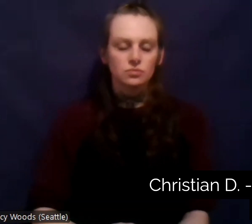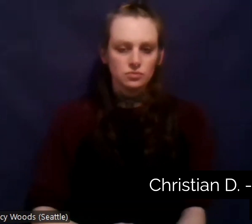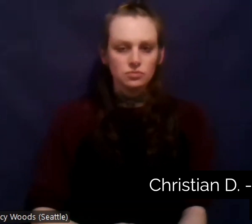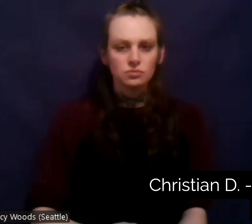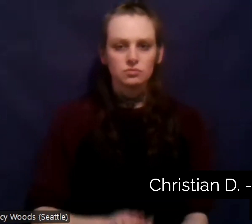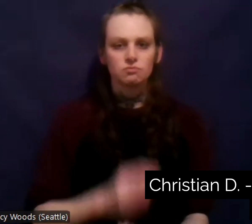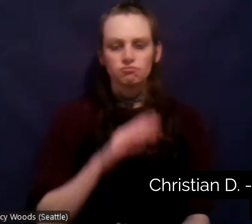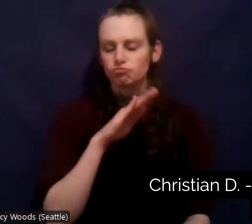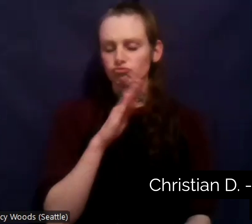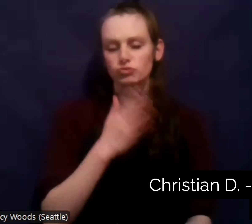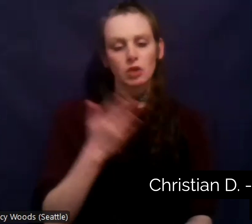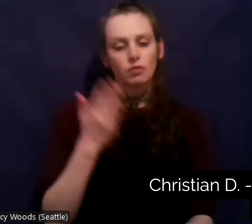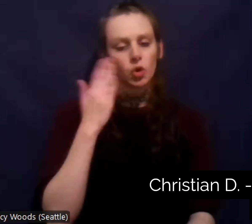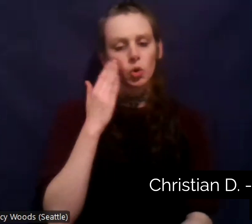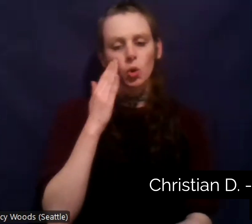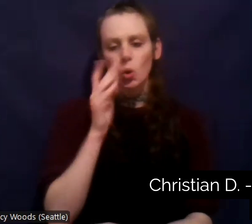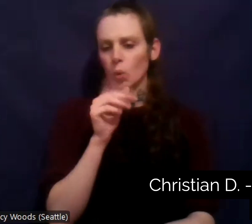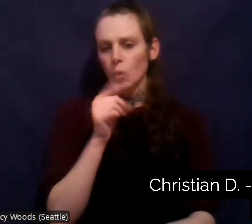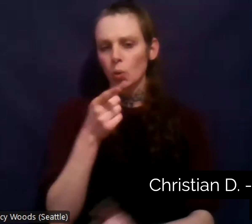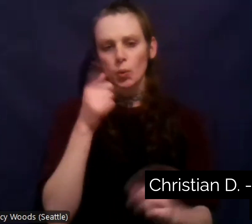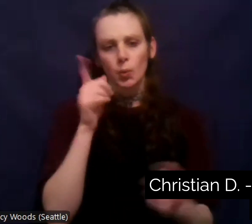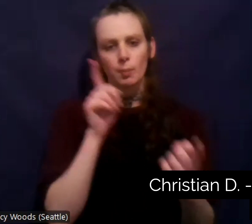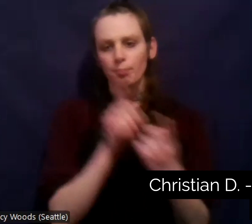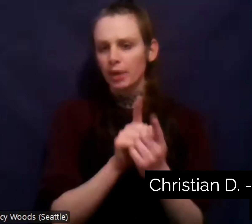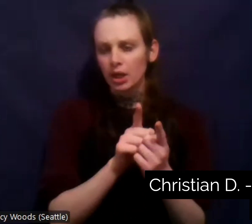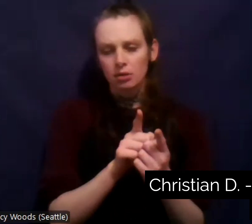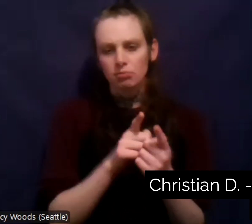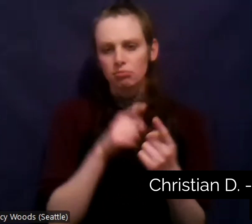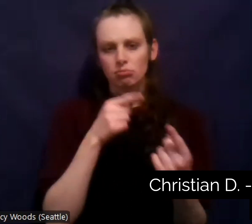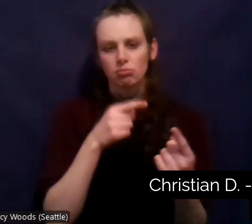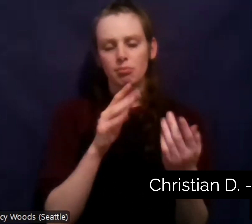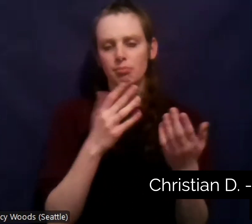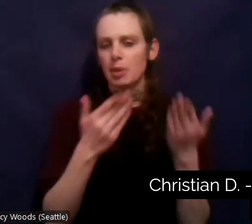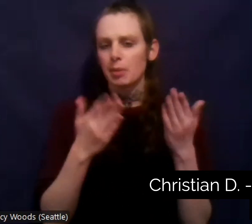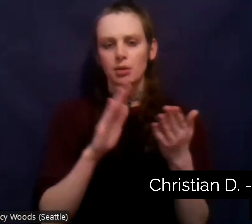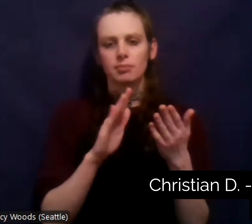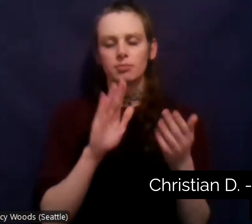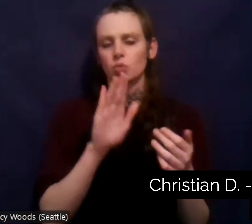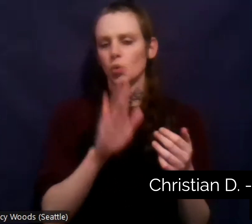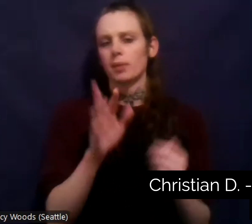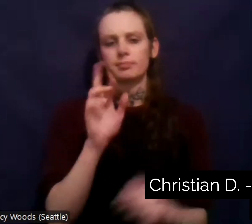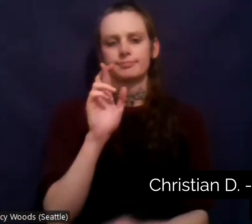who you'll meet, and you'll never know if that's going to be one of your greatest friends